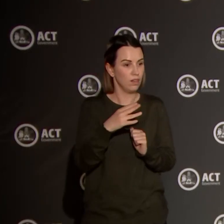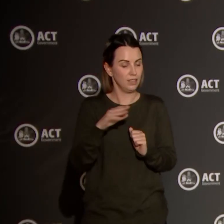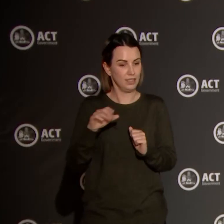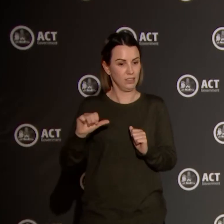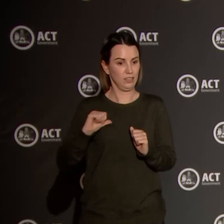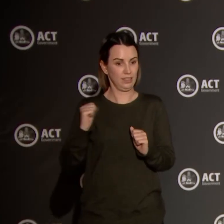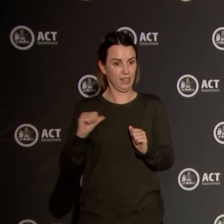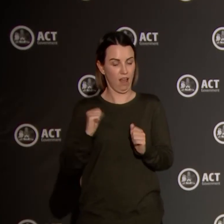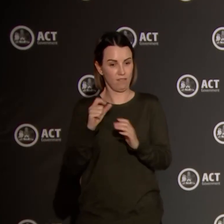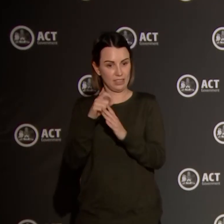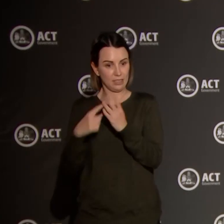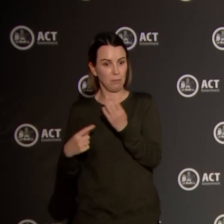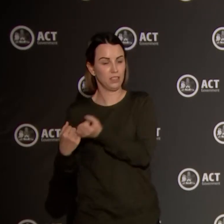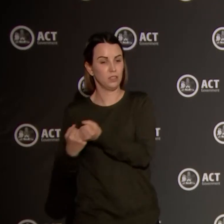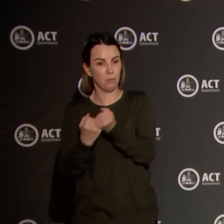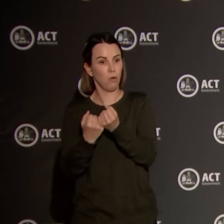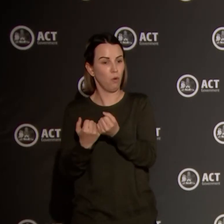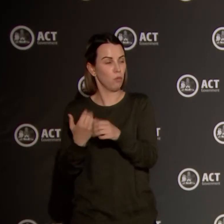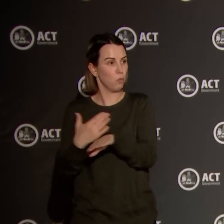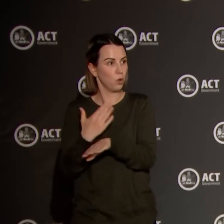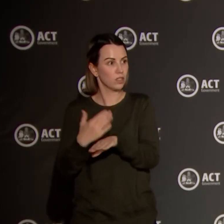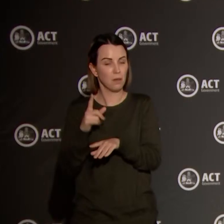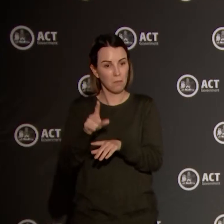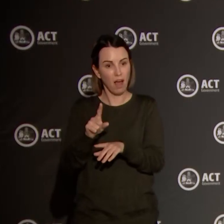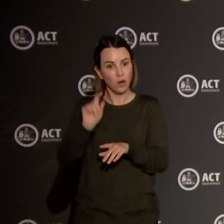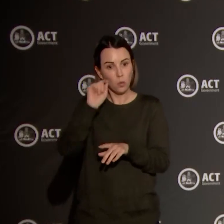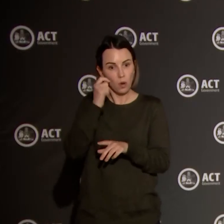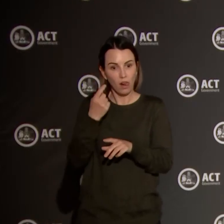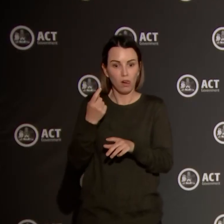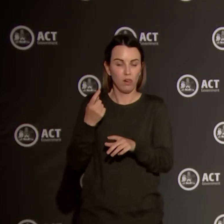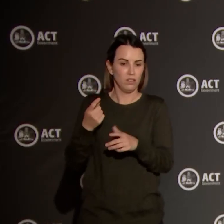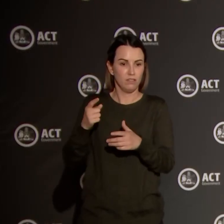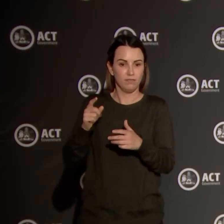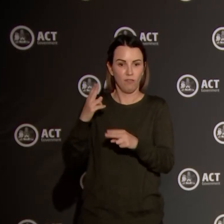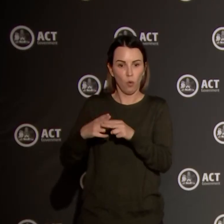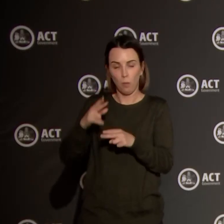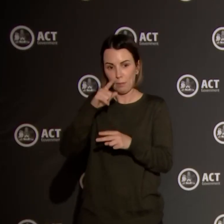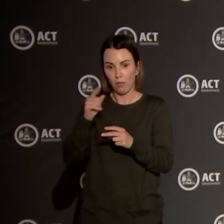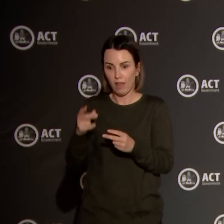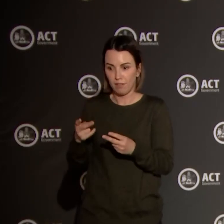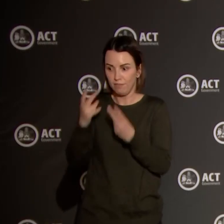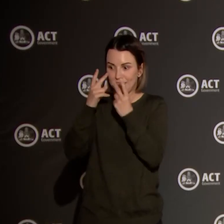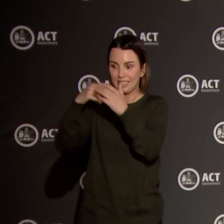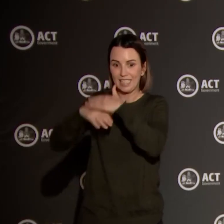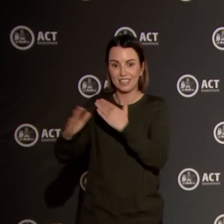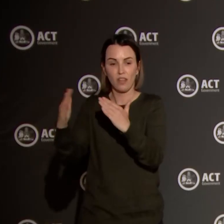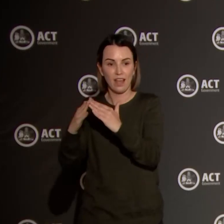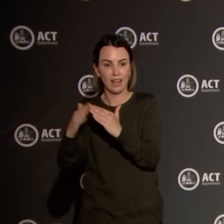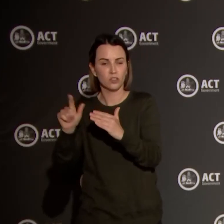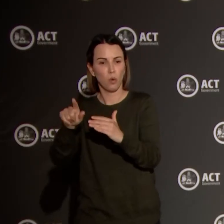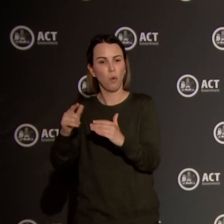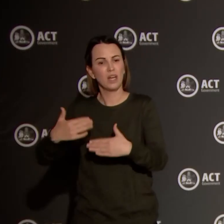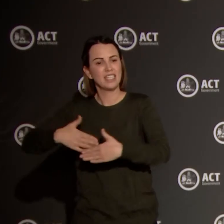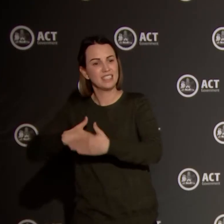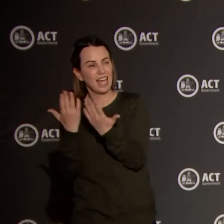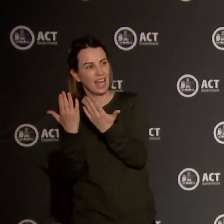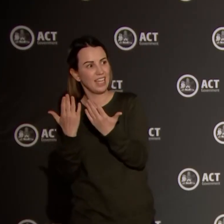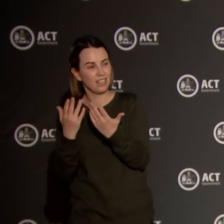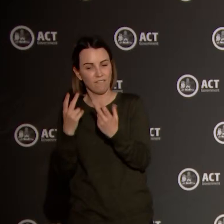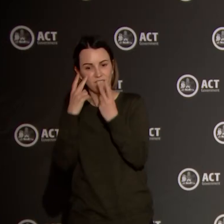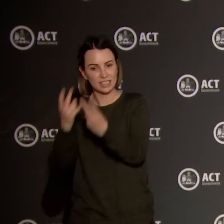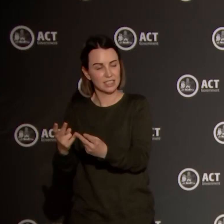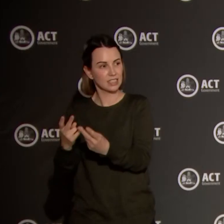would cover workers who work in residential care settings, day programs and the like that are managed by registered providers under the